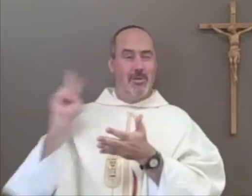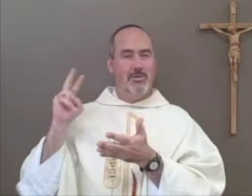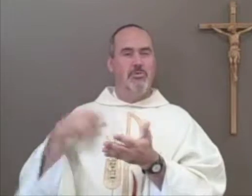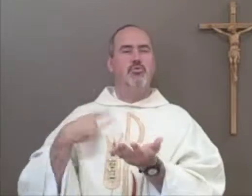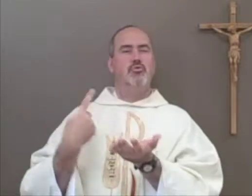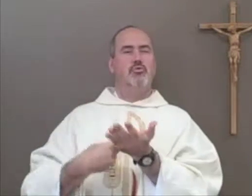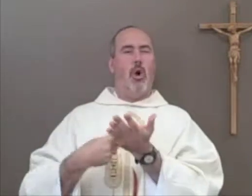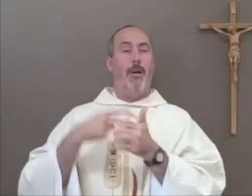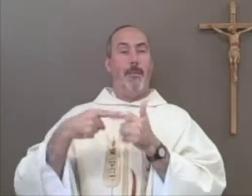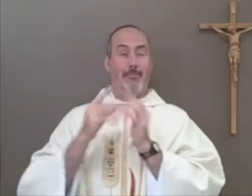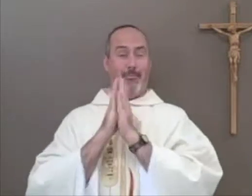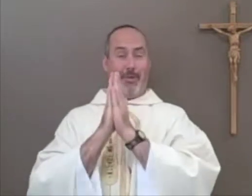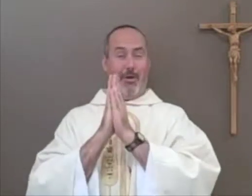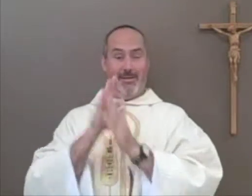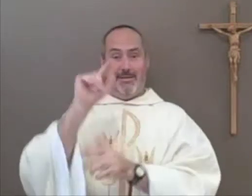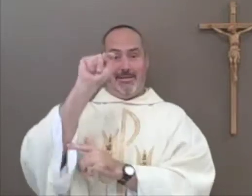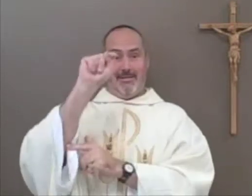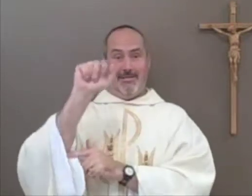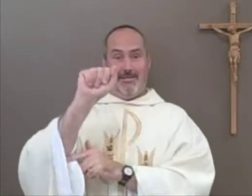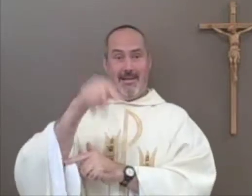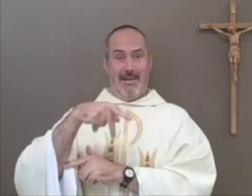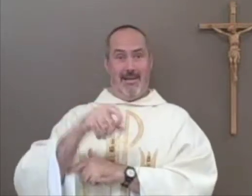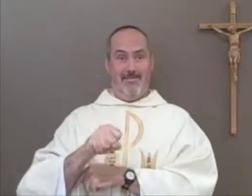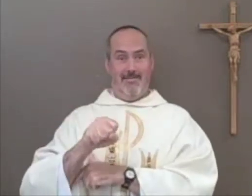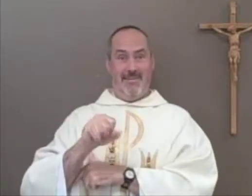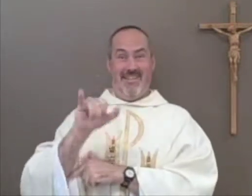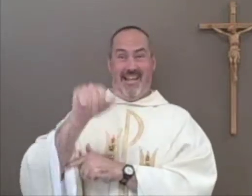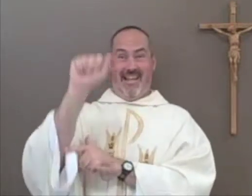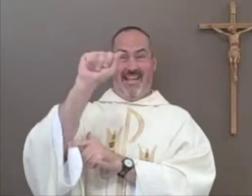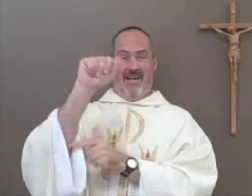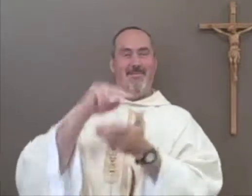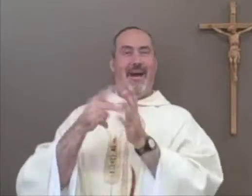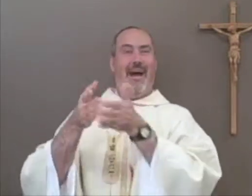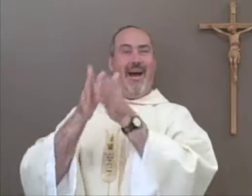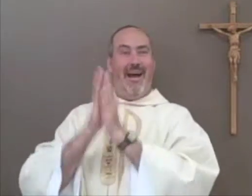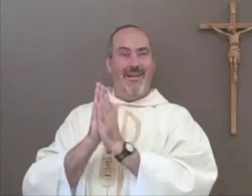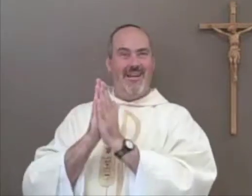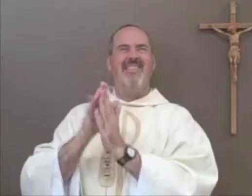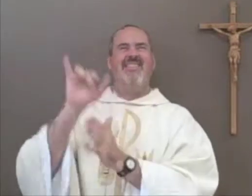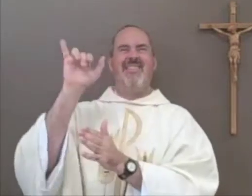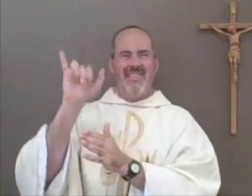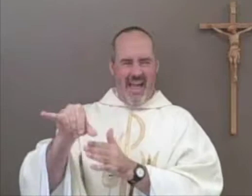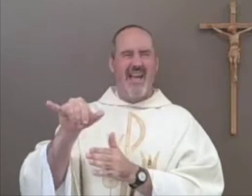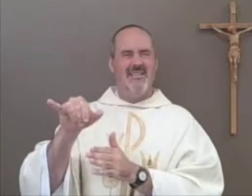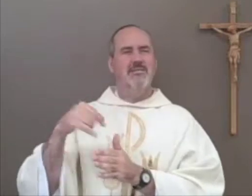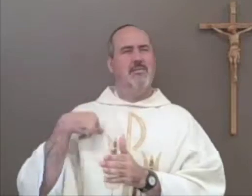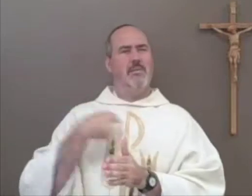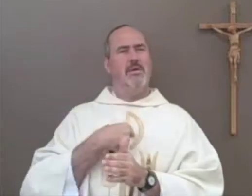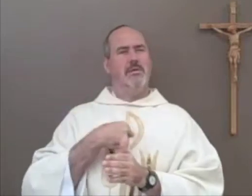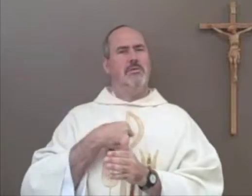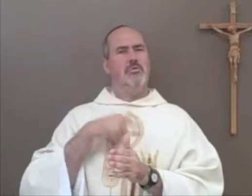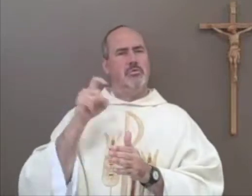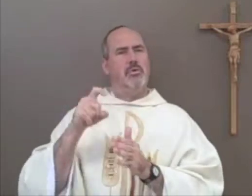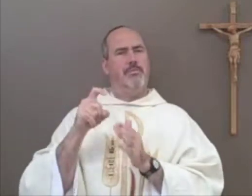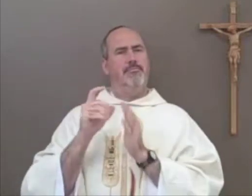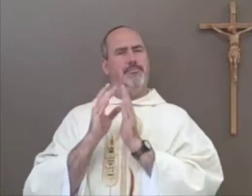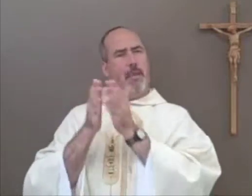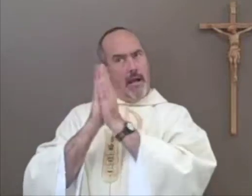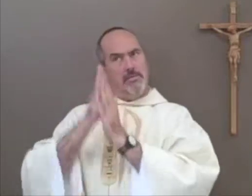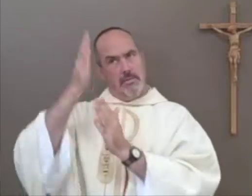A couple of weeks ago, when we were talking about prayer, I talked about TAPS, and the A in that